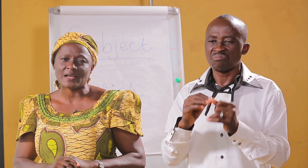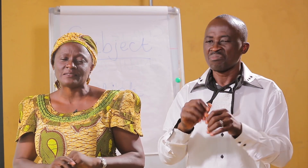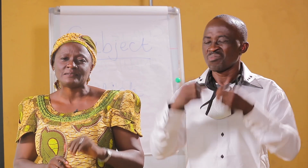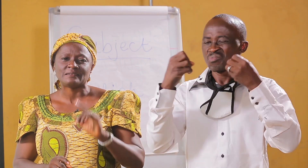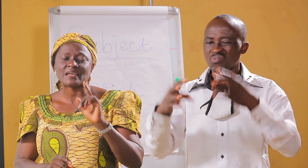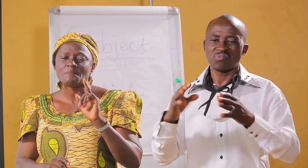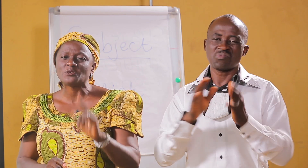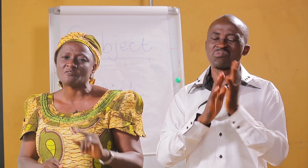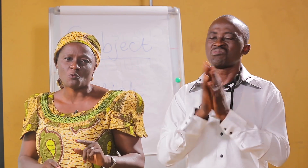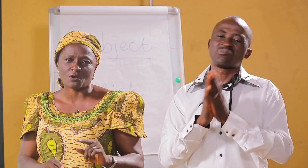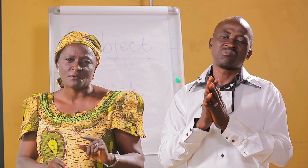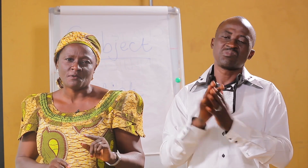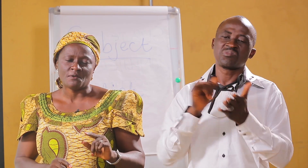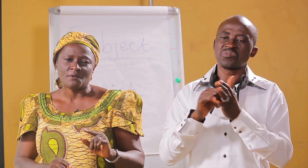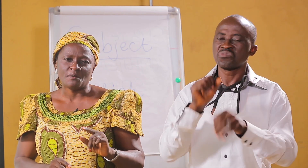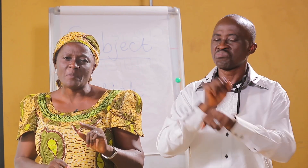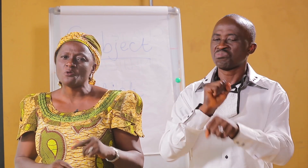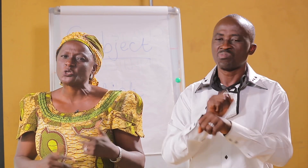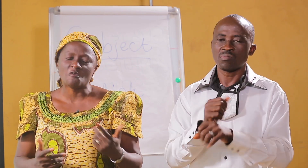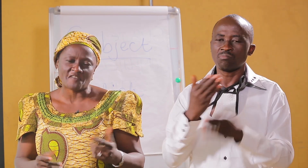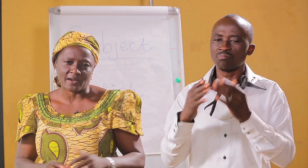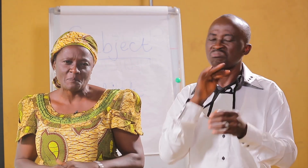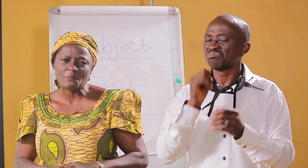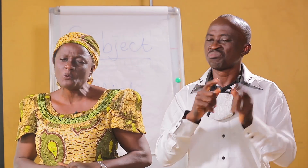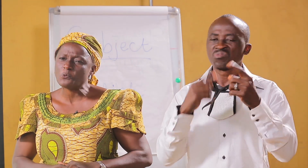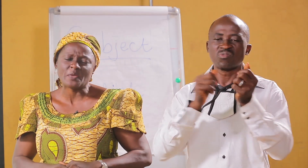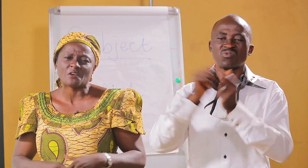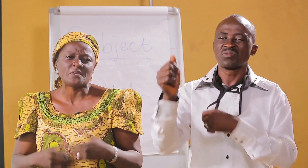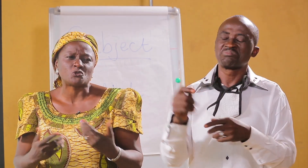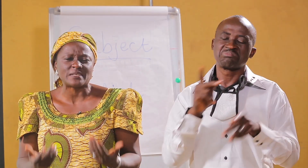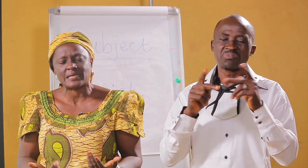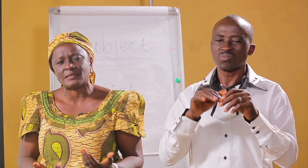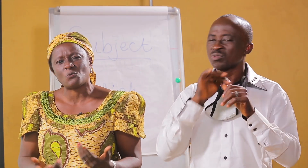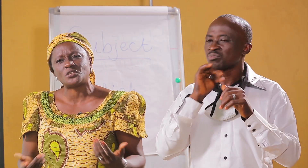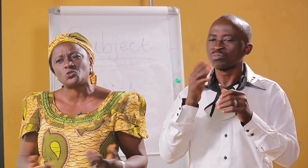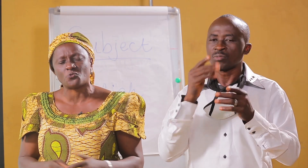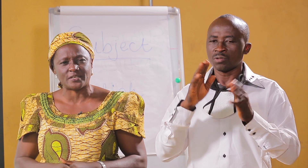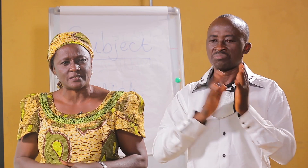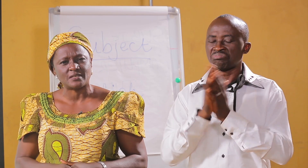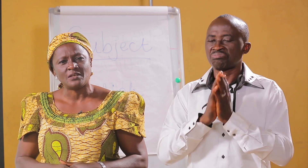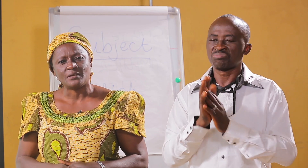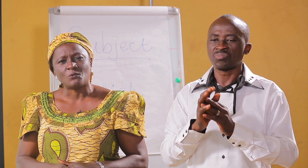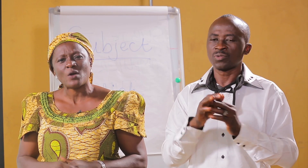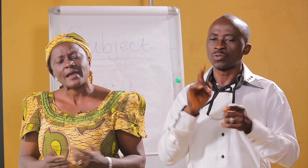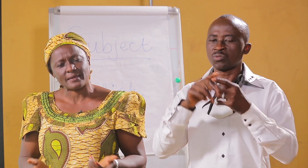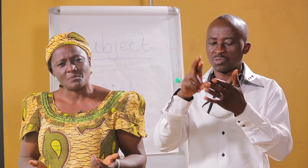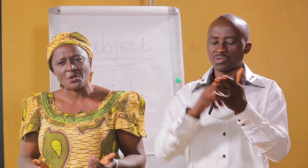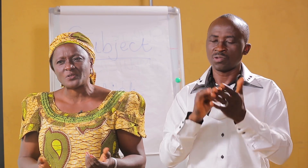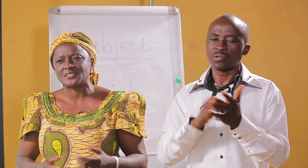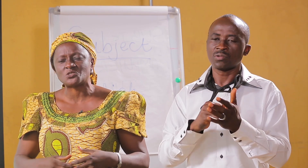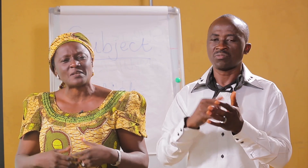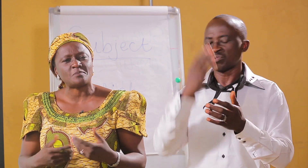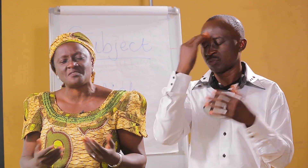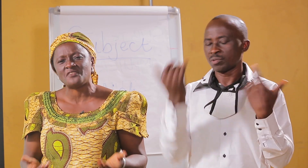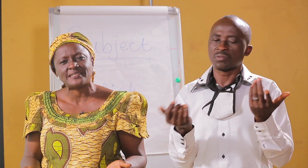interest, and that piece of work may not go far. People may not be interested in wanting to read it. Why?